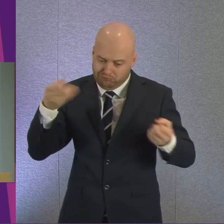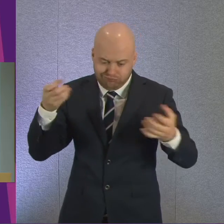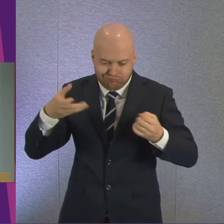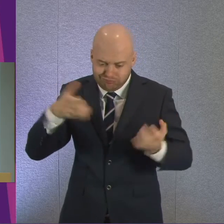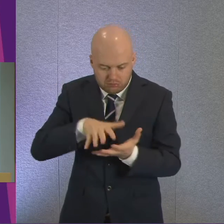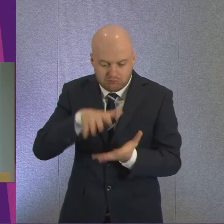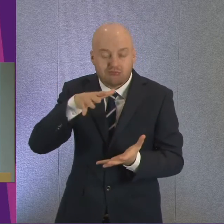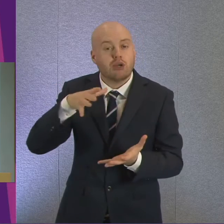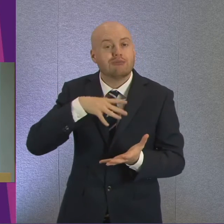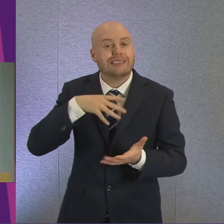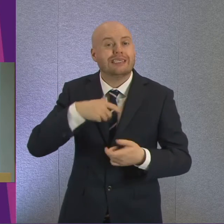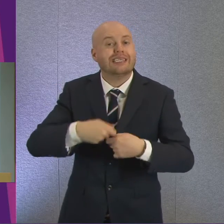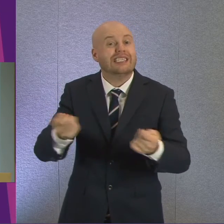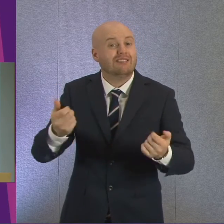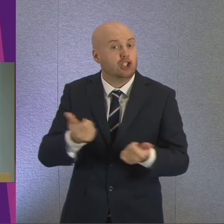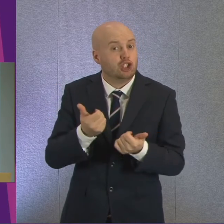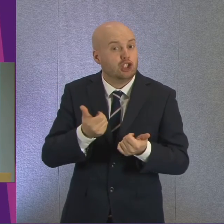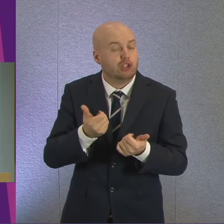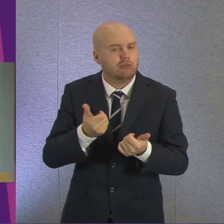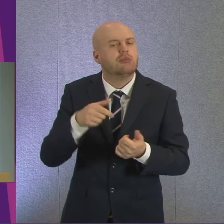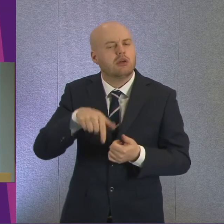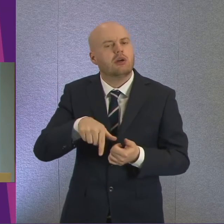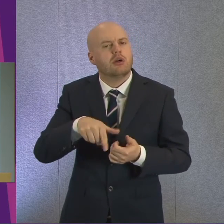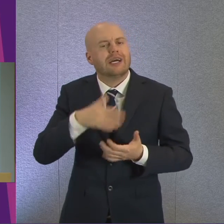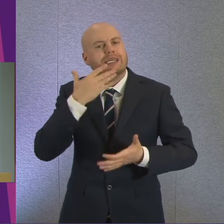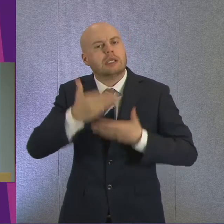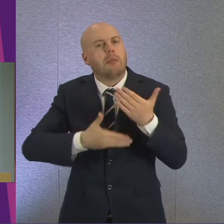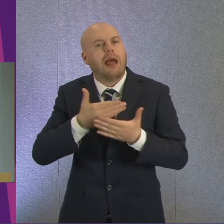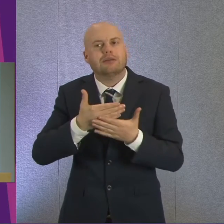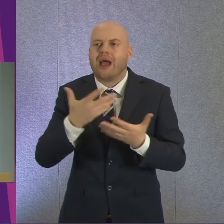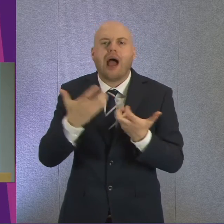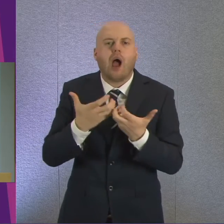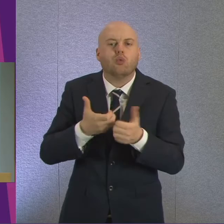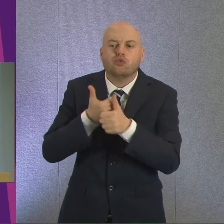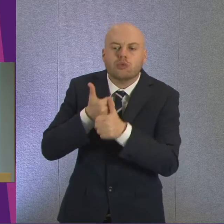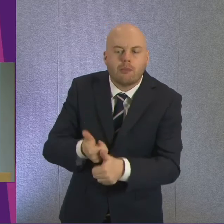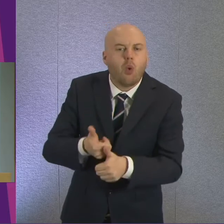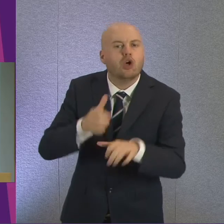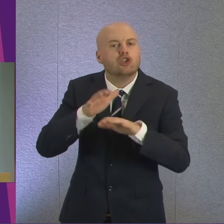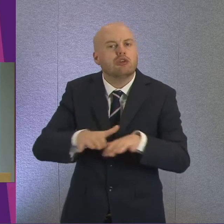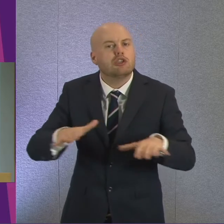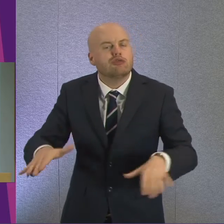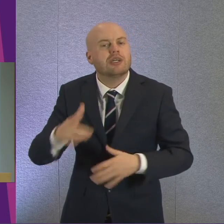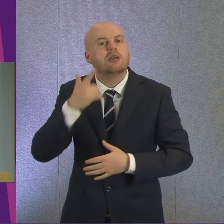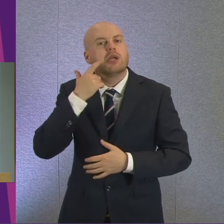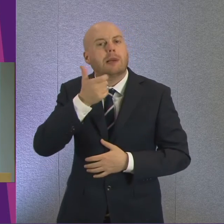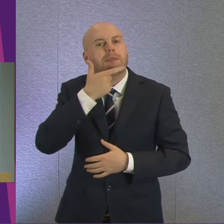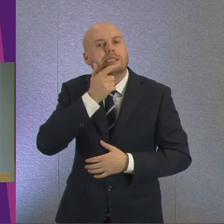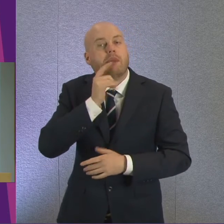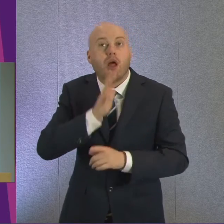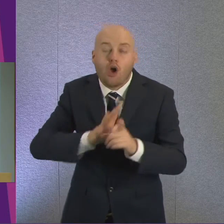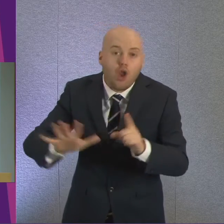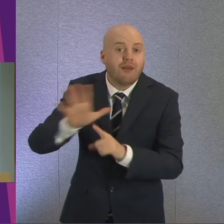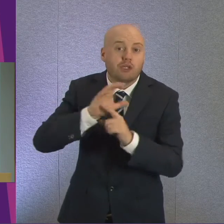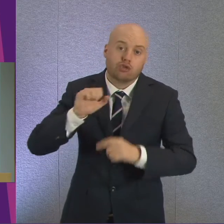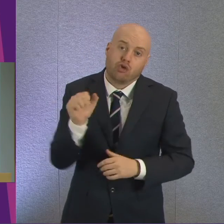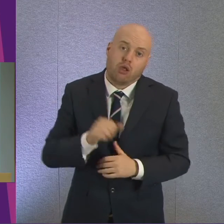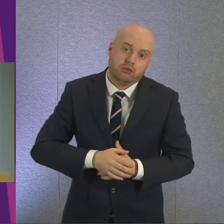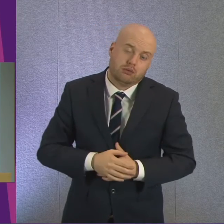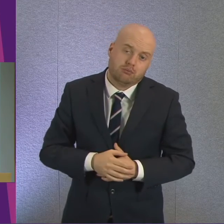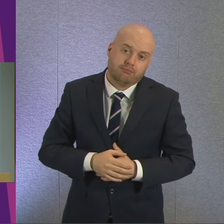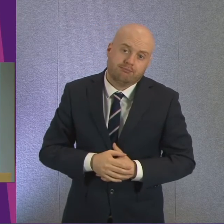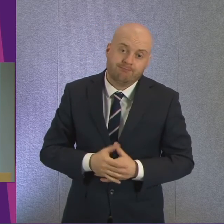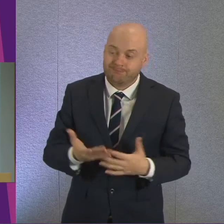taken at a national and a local level to support children and young people in Scotland. We recognise that children and young people